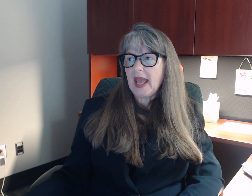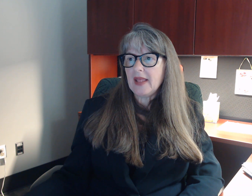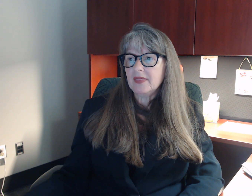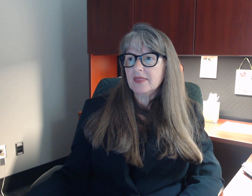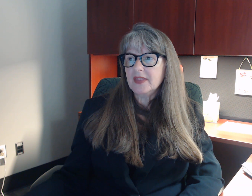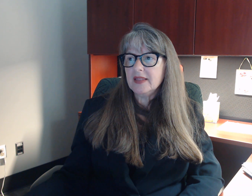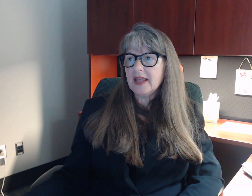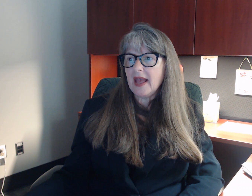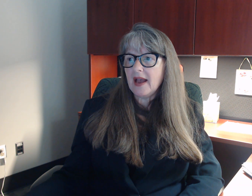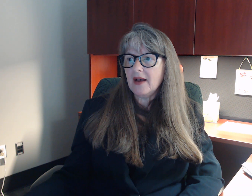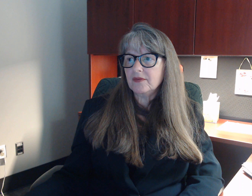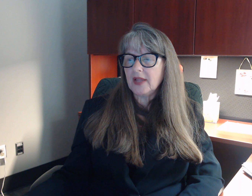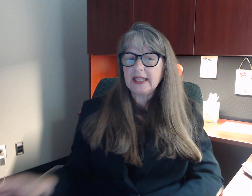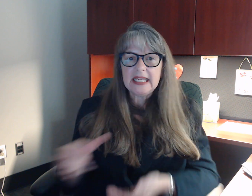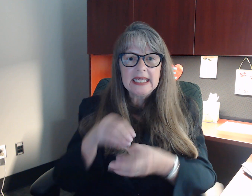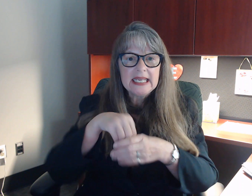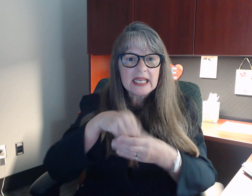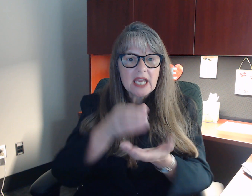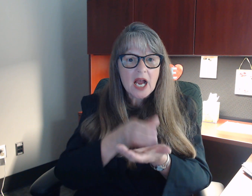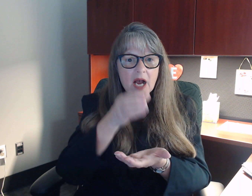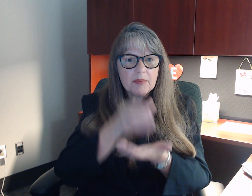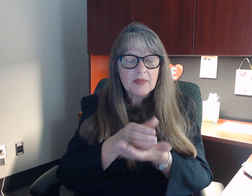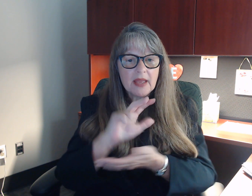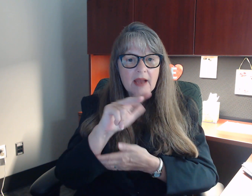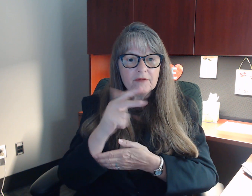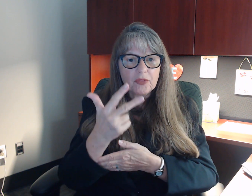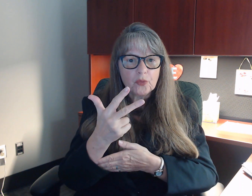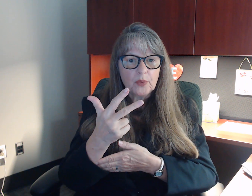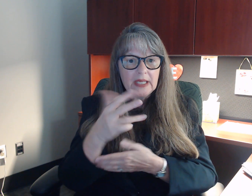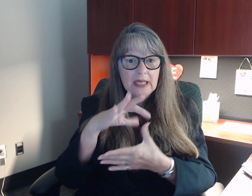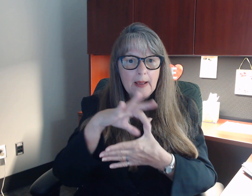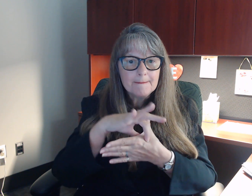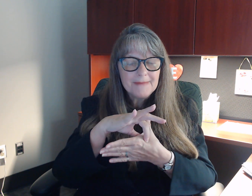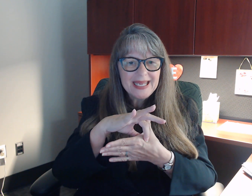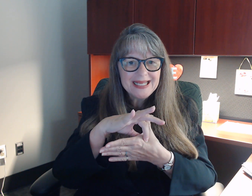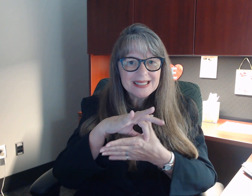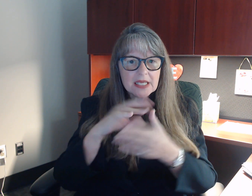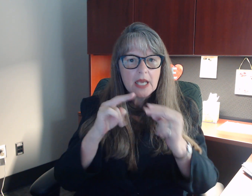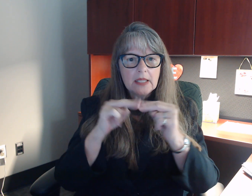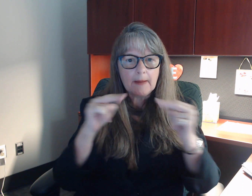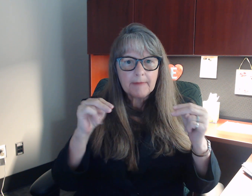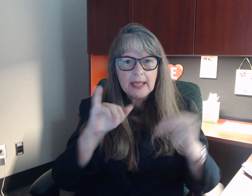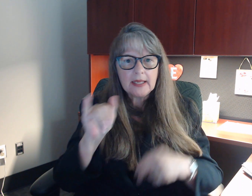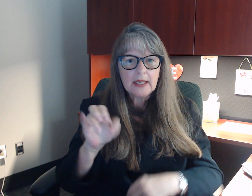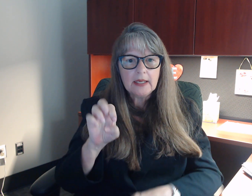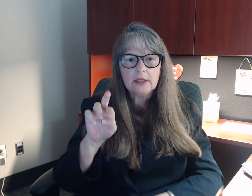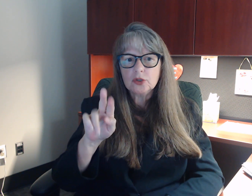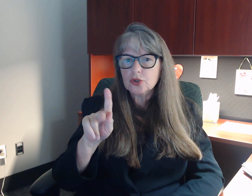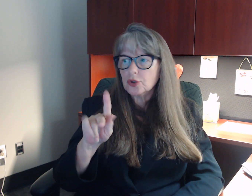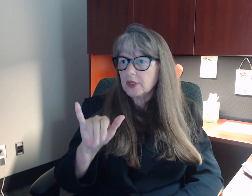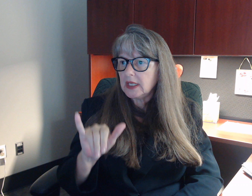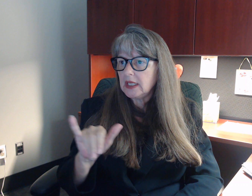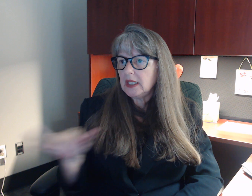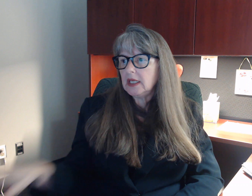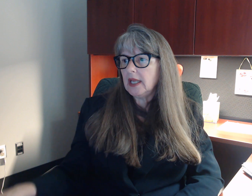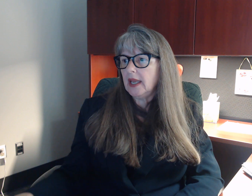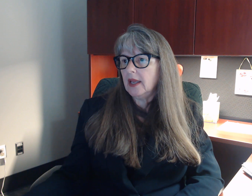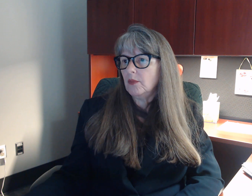And then they have like in a cup, and they have 3 meats like bacon and jerky, and what else